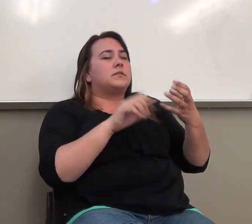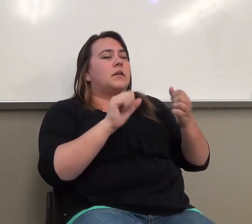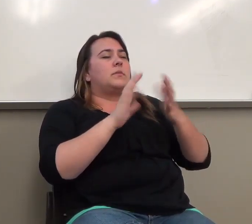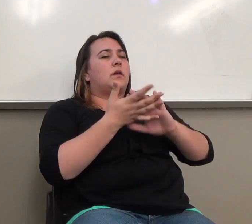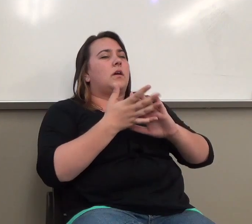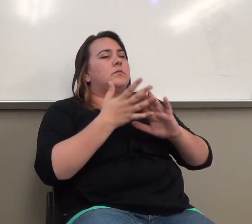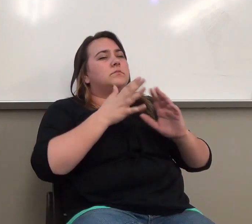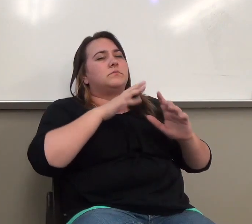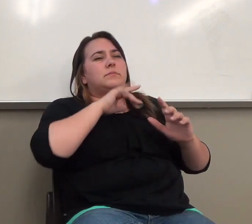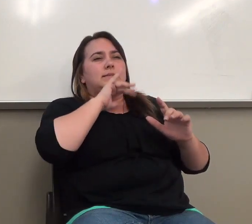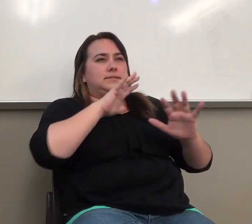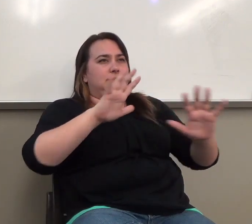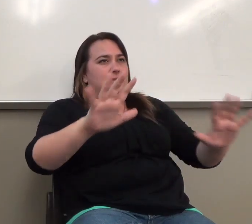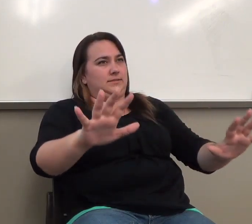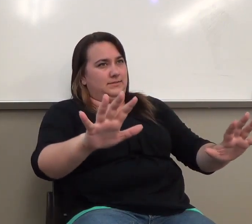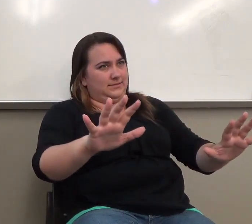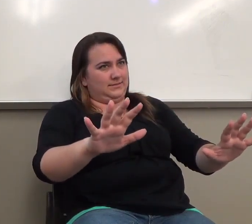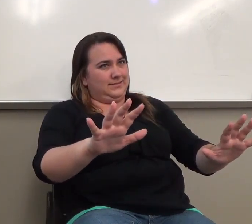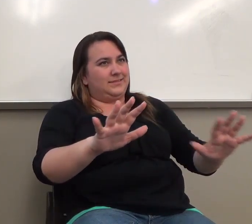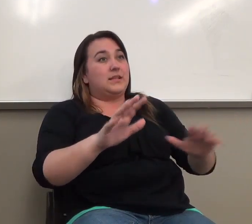are also usually